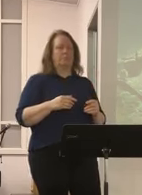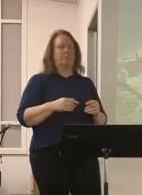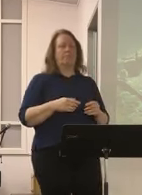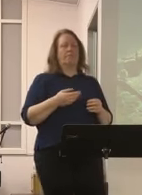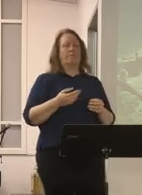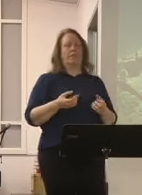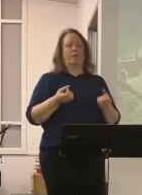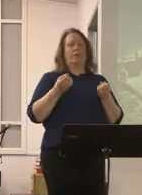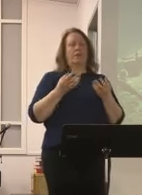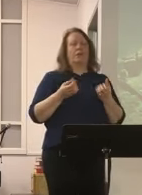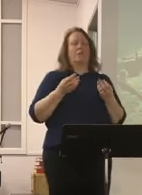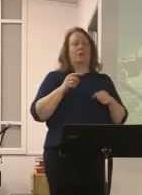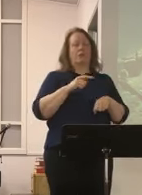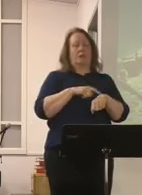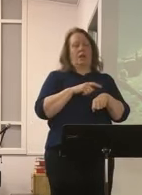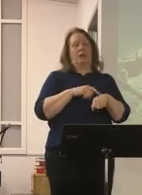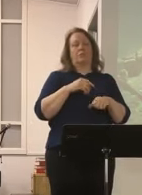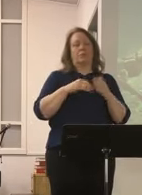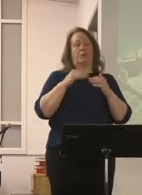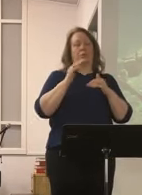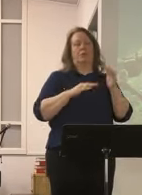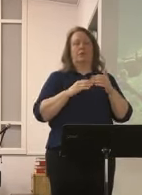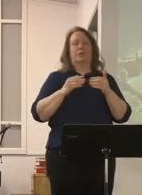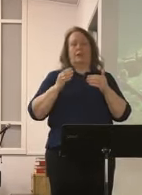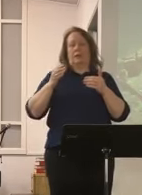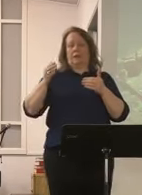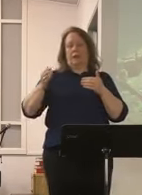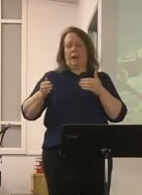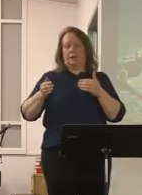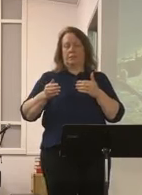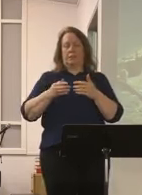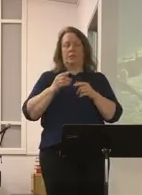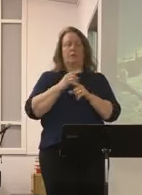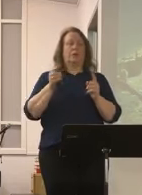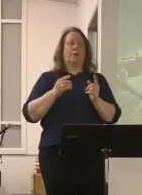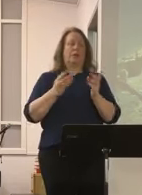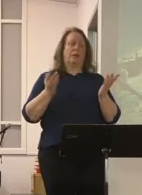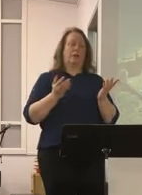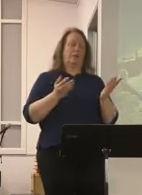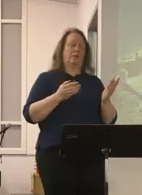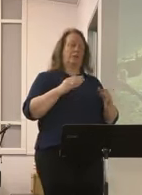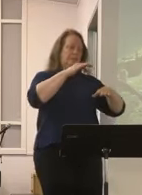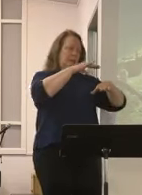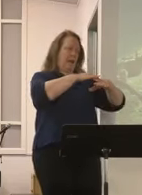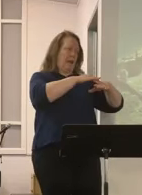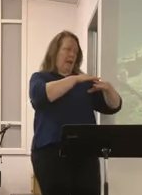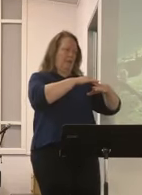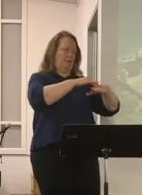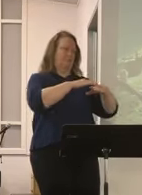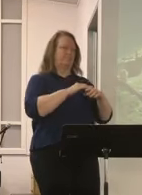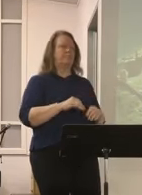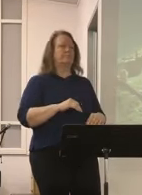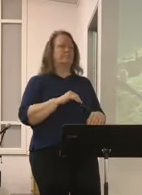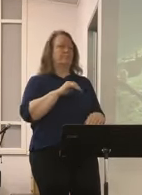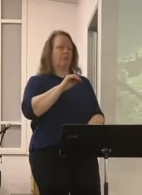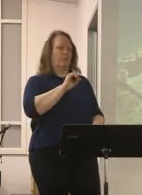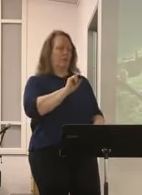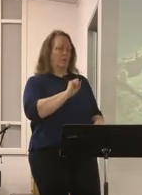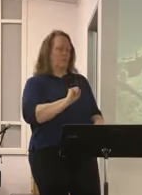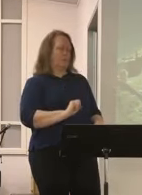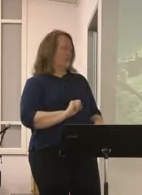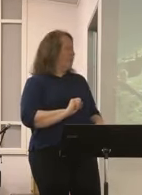the church next to the site. Here, they build it right on top. Now, if you go south a little bit on